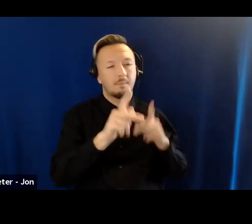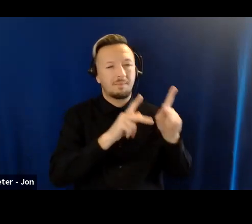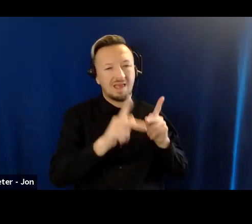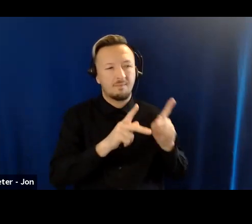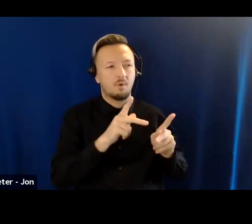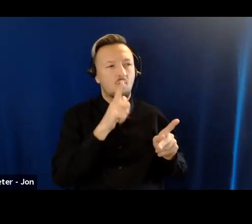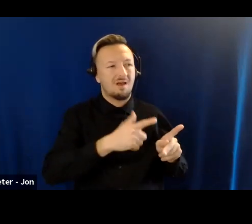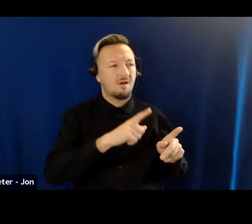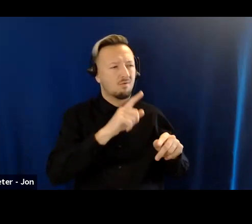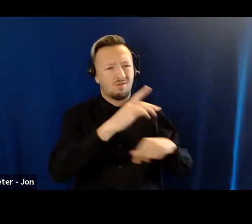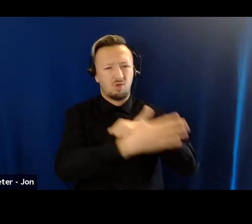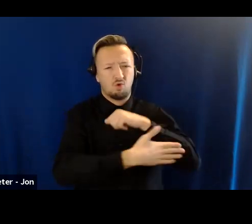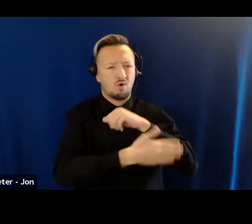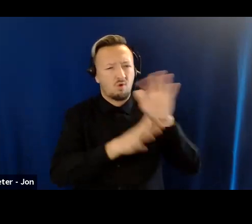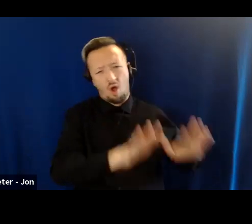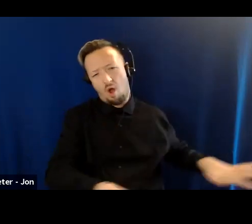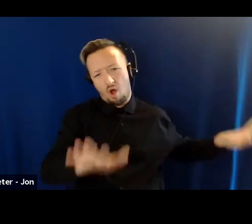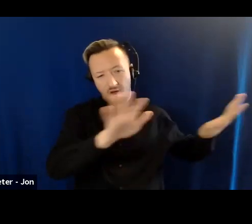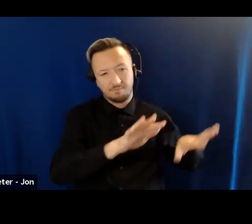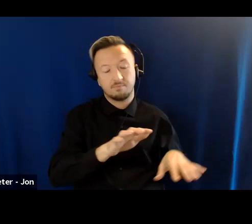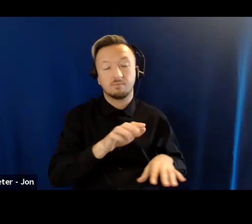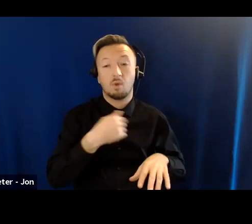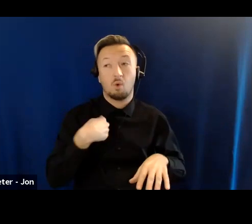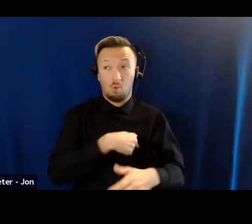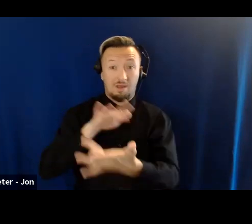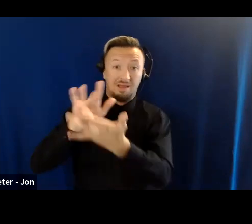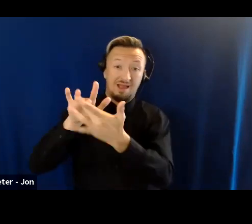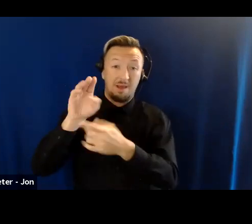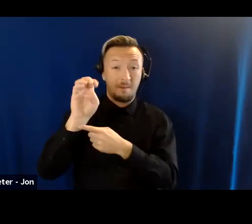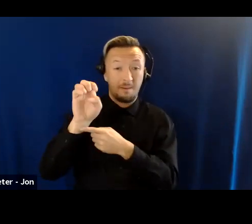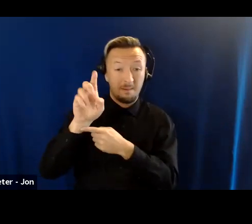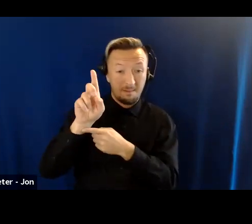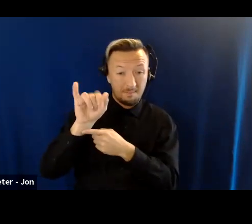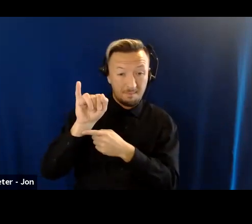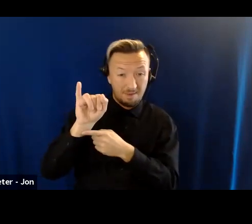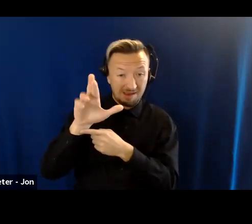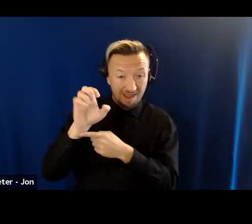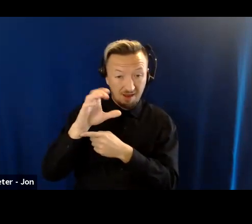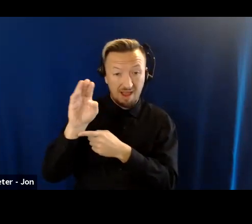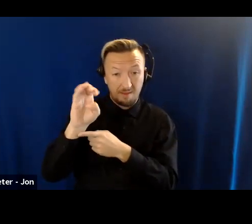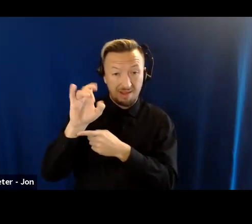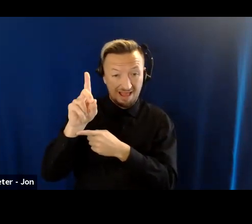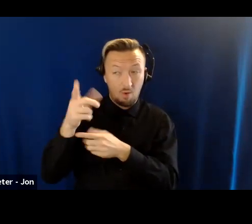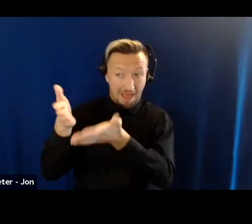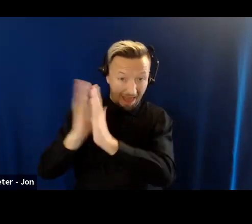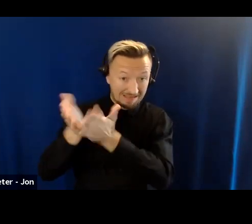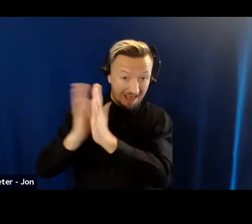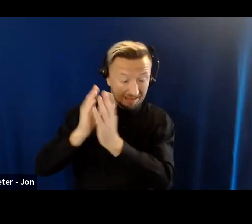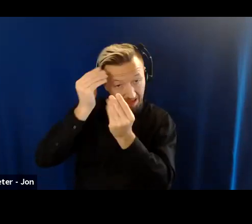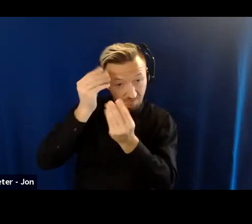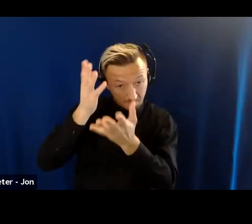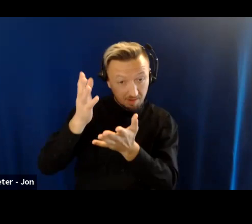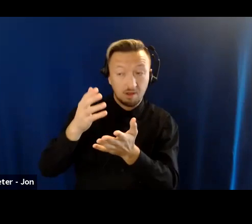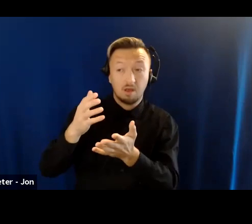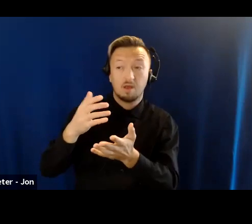these things. We attempted to get data from Medicaid that we never, Centers for Medicare and Medicaid that we never got, even though we did a Freedom of Information